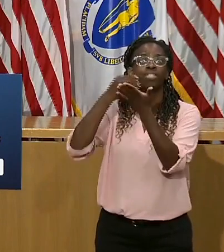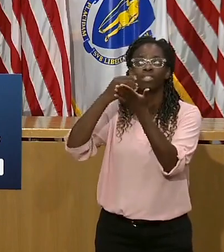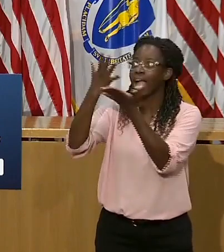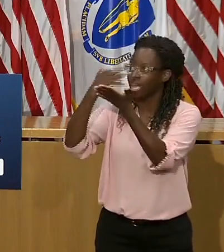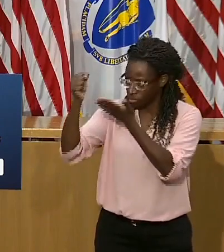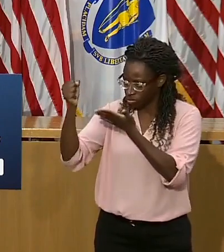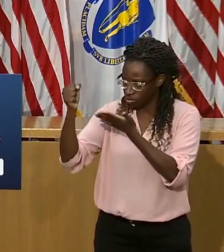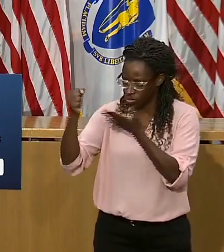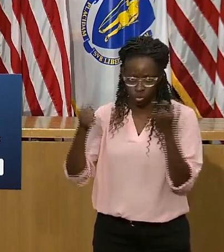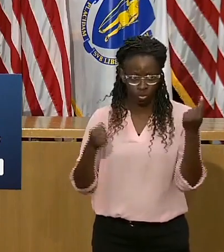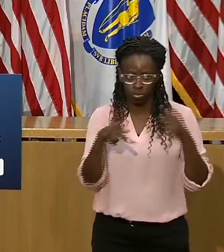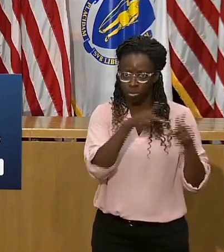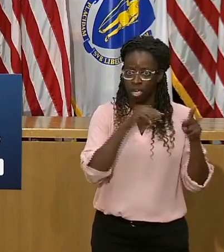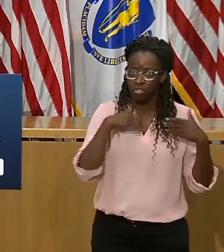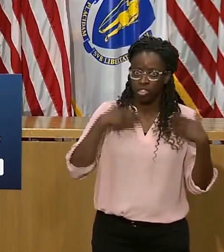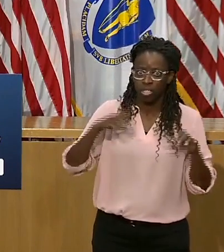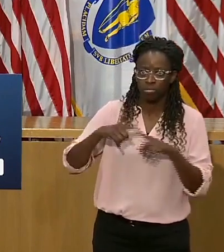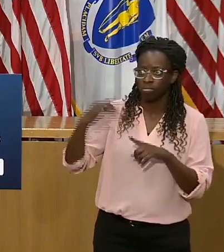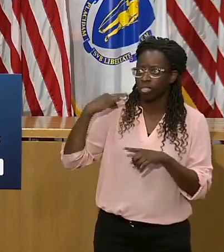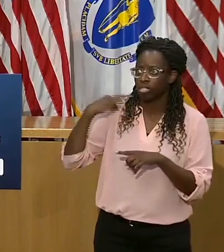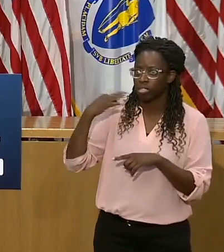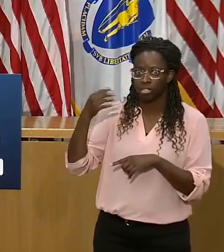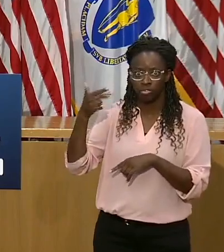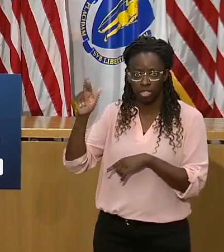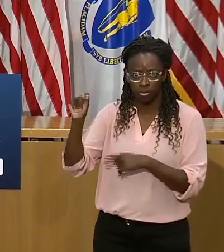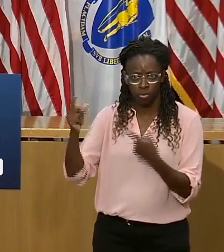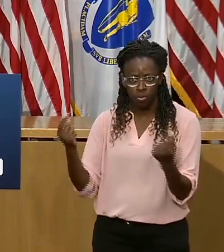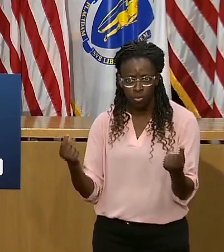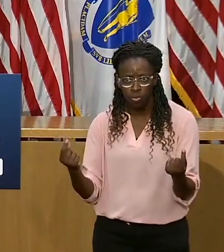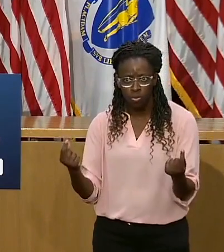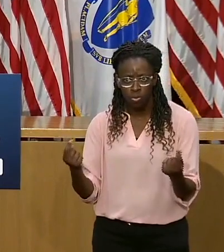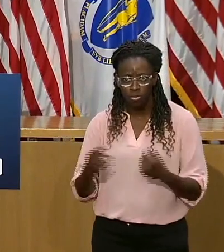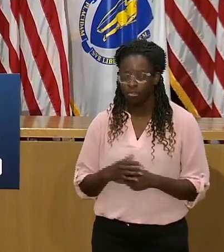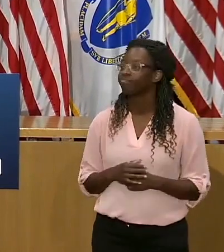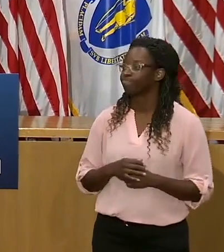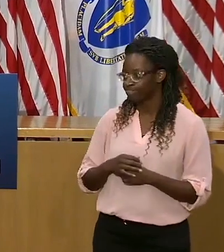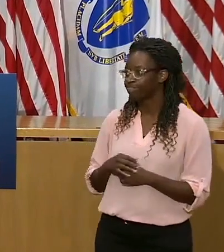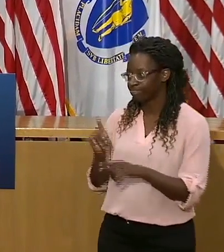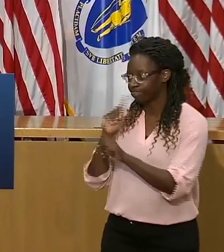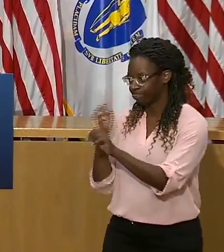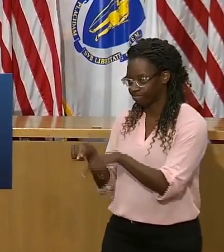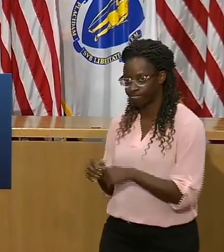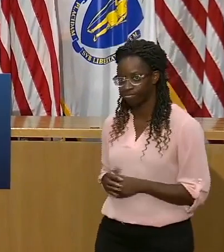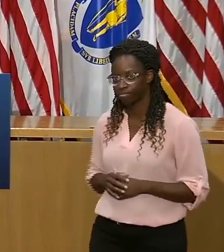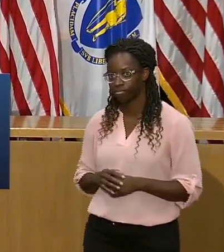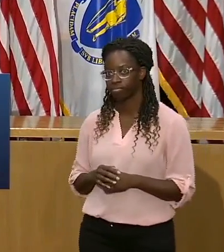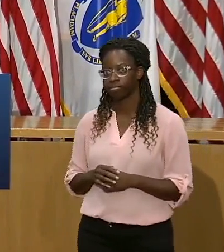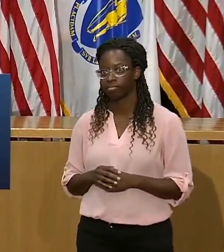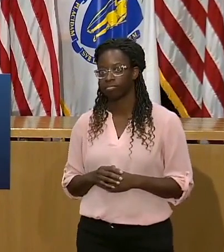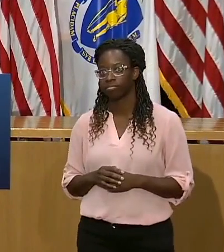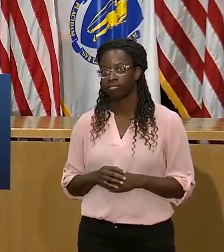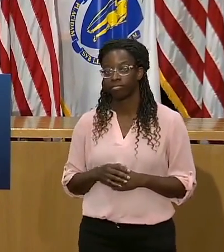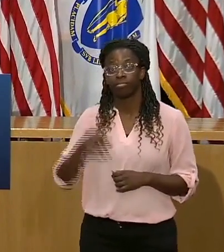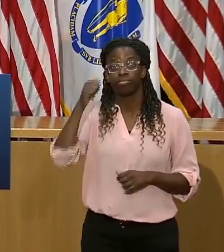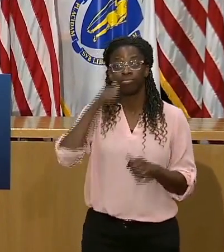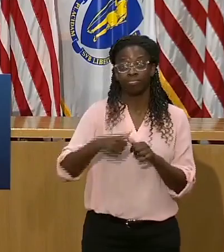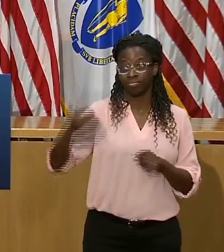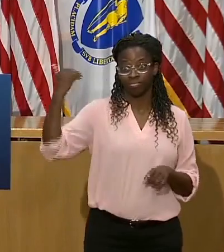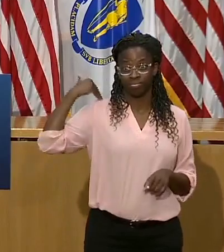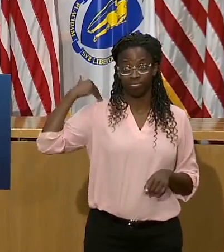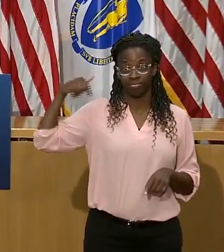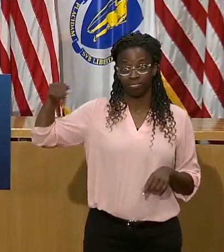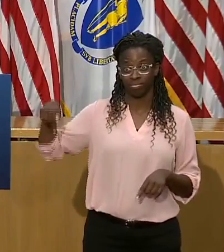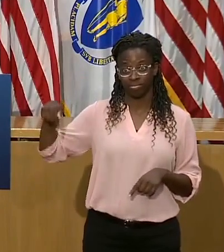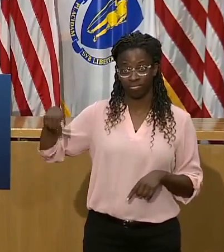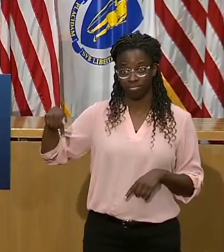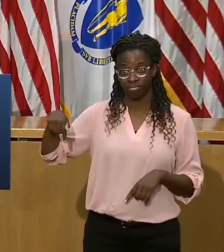first set of rounds of almost all of the money that came from the state or from the feds was literally first come, first serve. This is going to be a little more targeted and a little